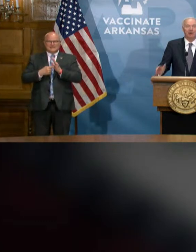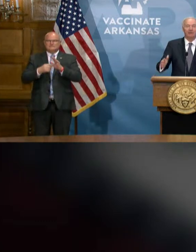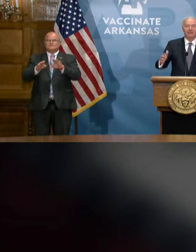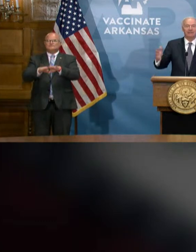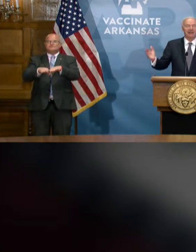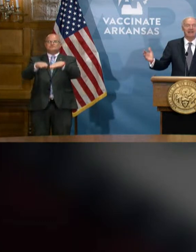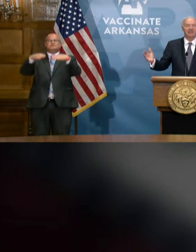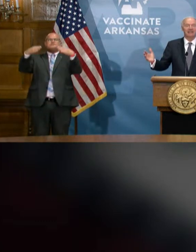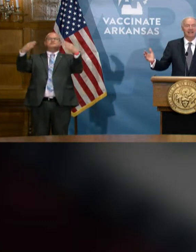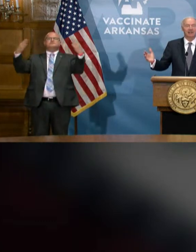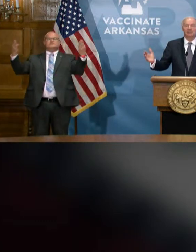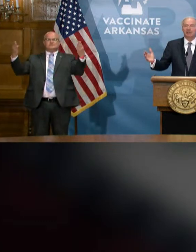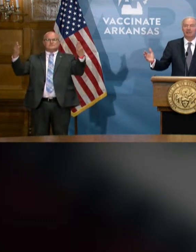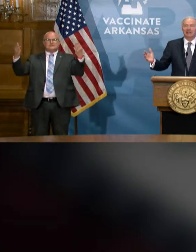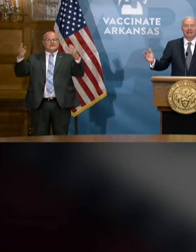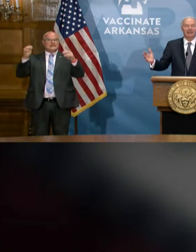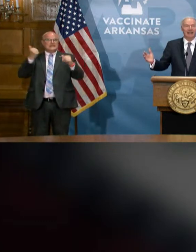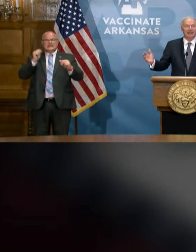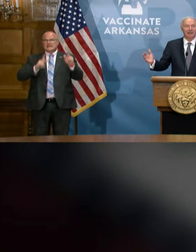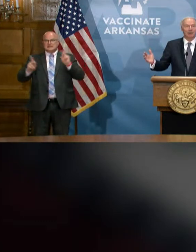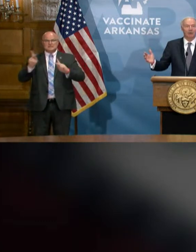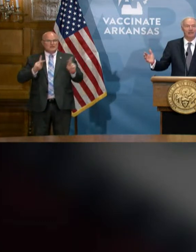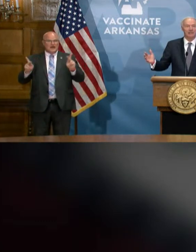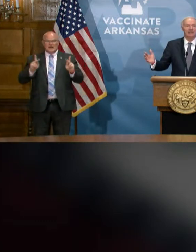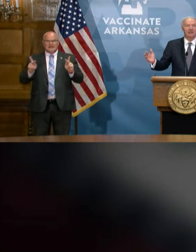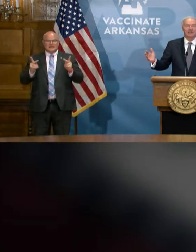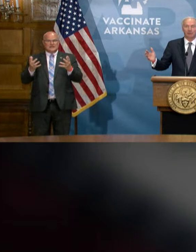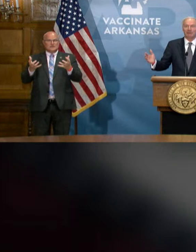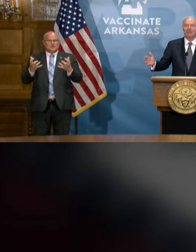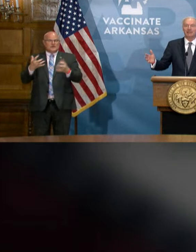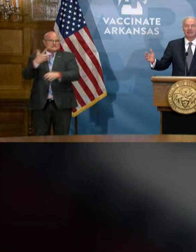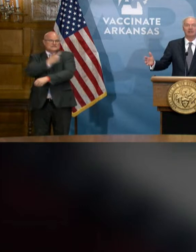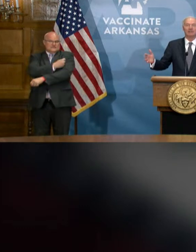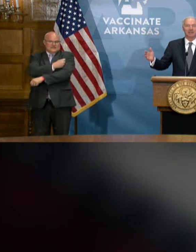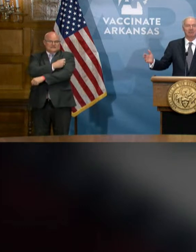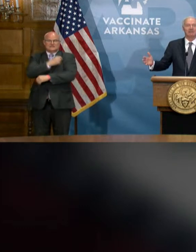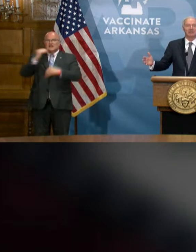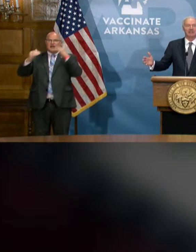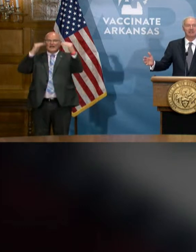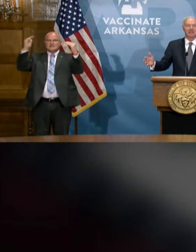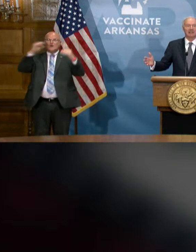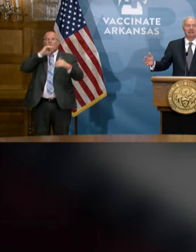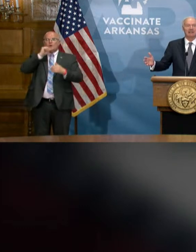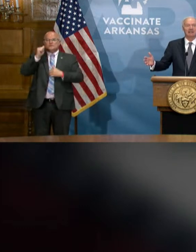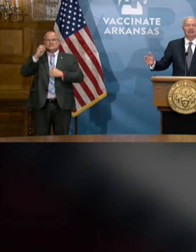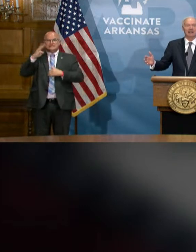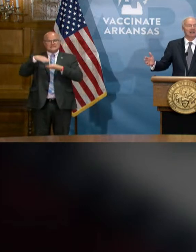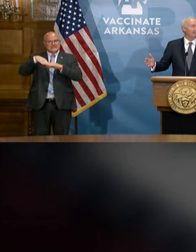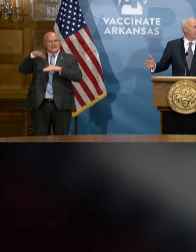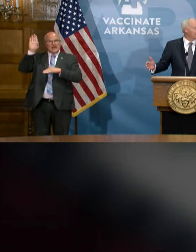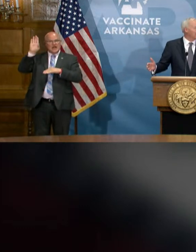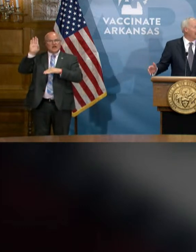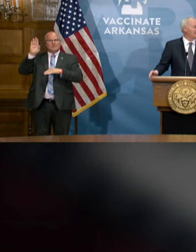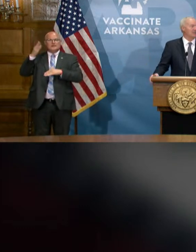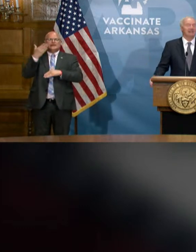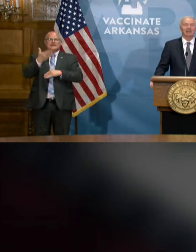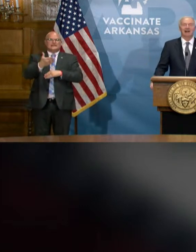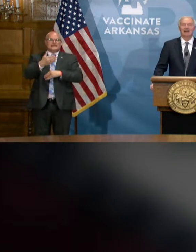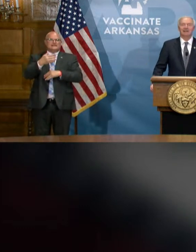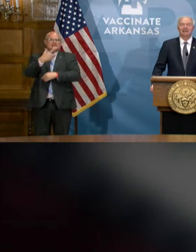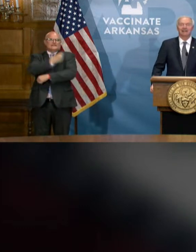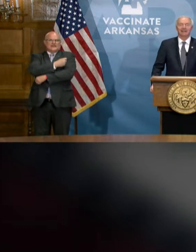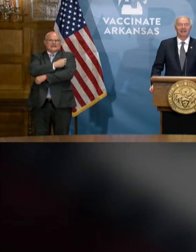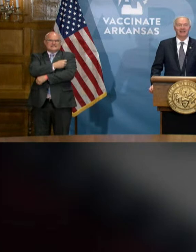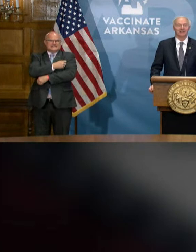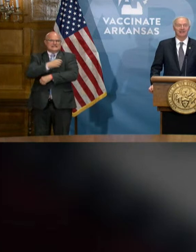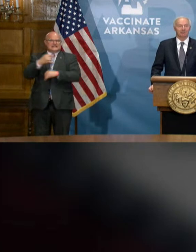up all the vaccine eligibility categories to every adult above 16. There's the vaccine